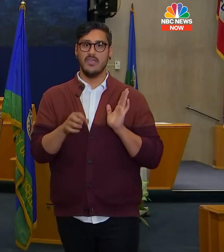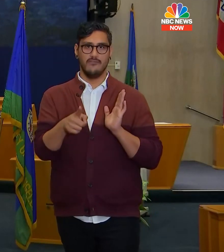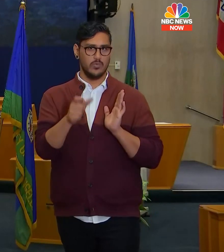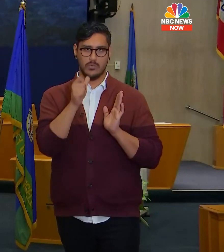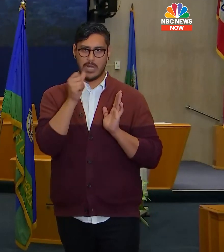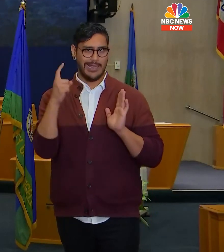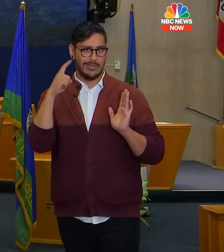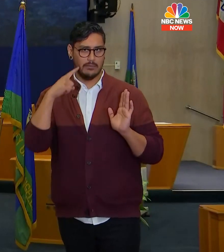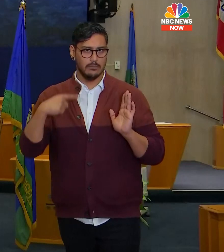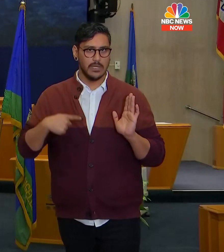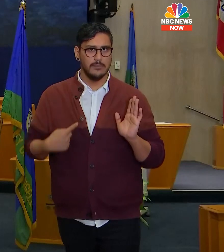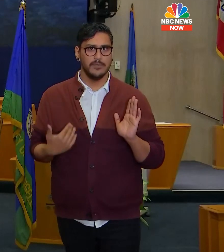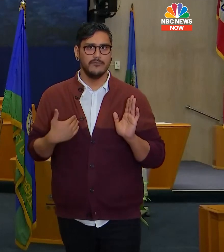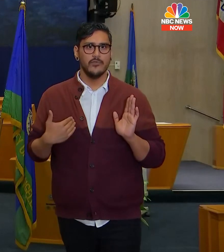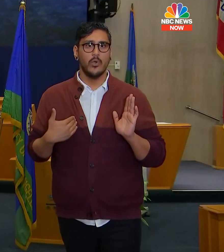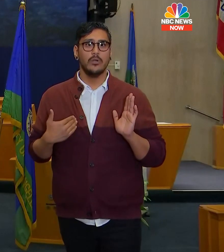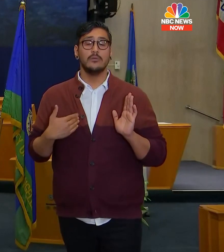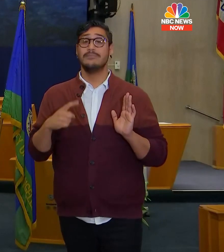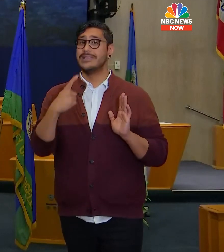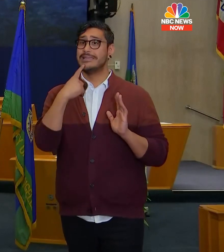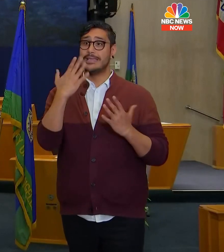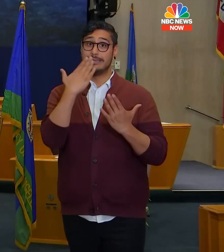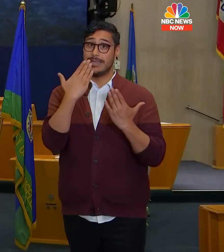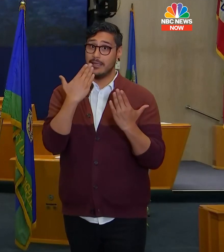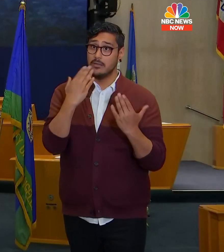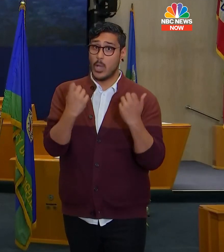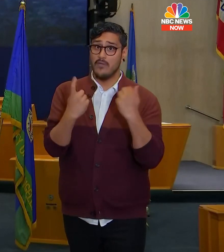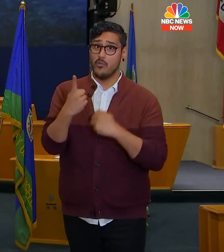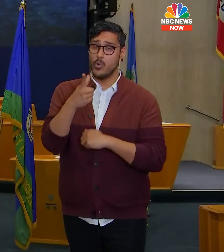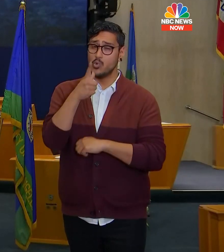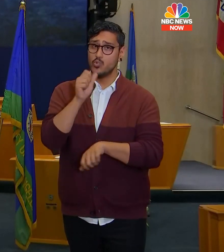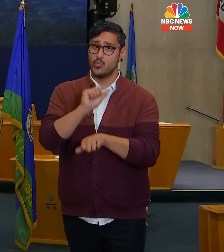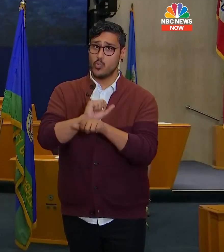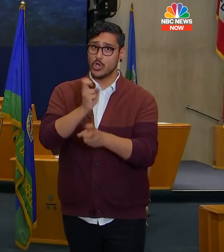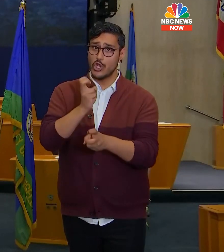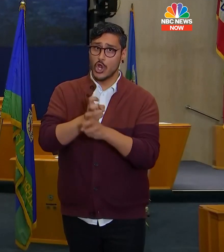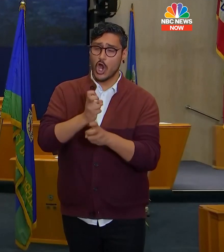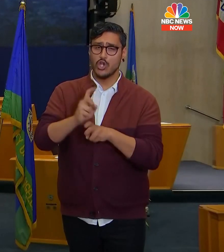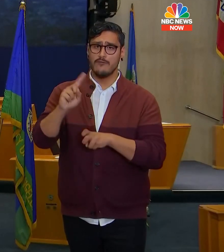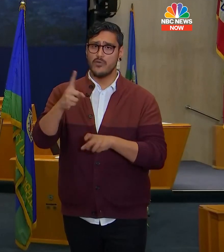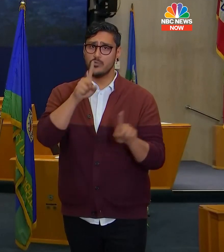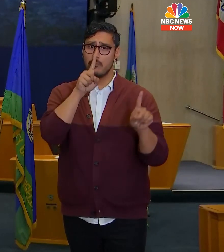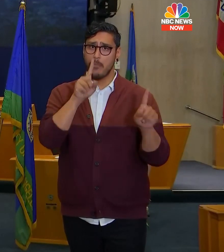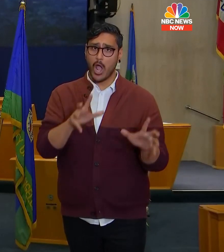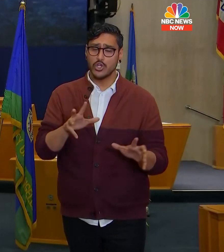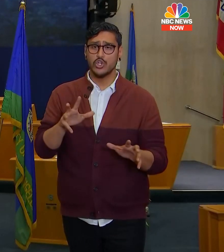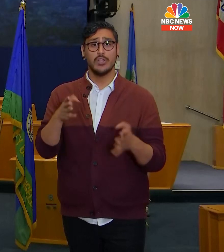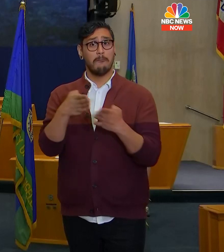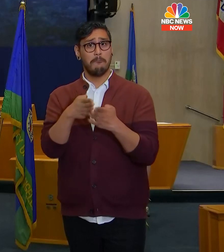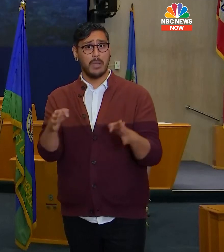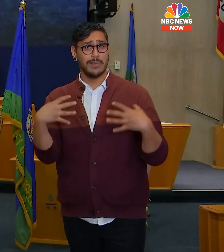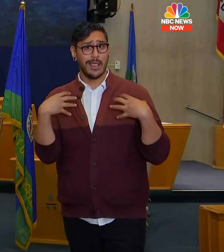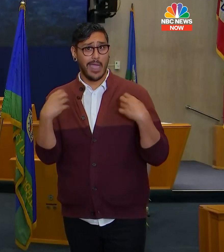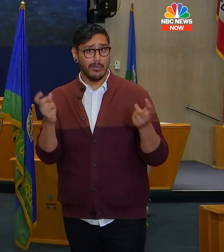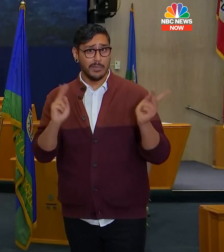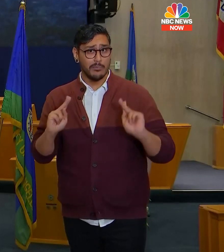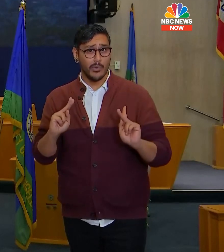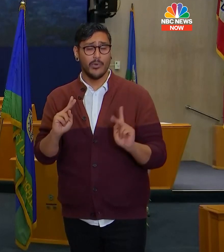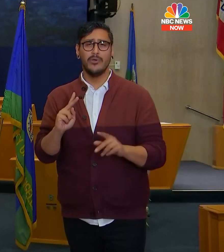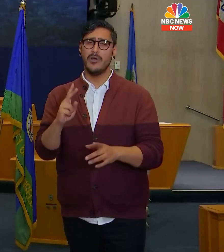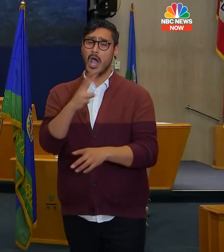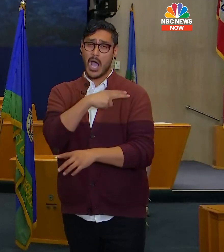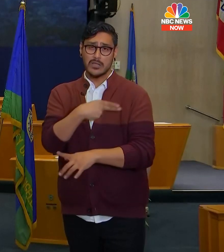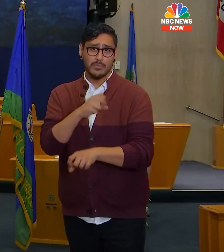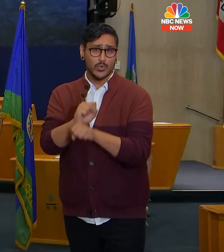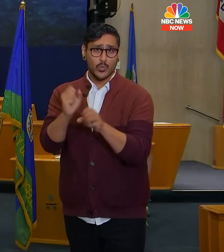it. And again, we want to thank everyone who is doing the hard work, those that are first responders, our public health people that are working at the hospitals